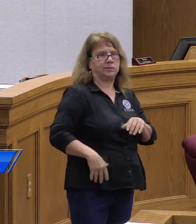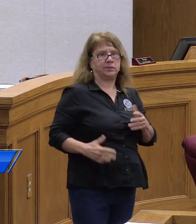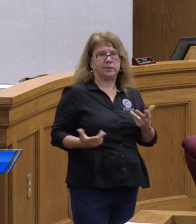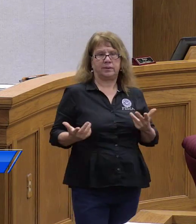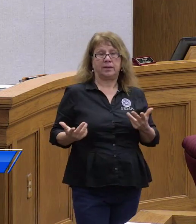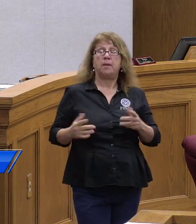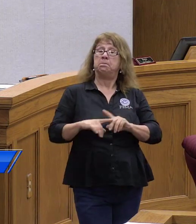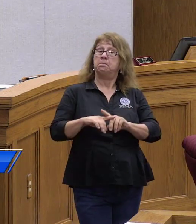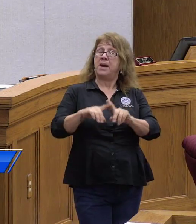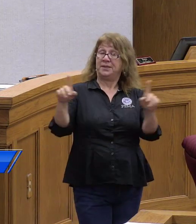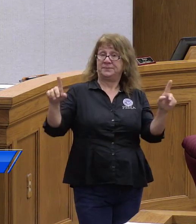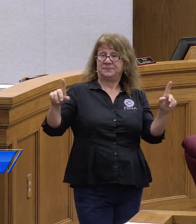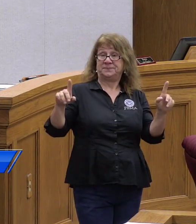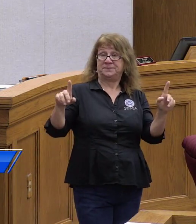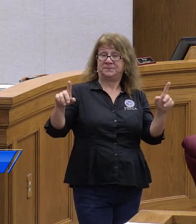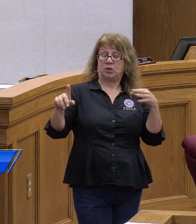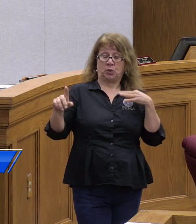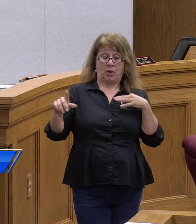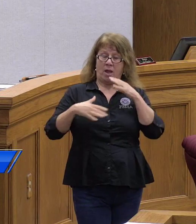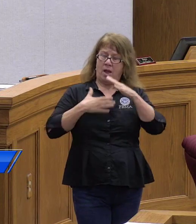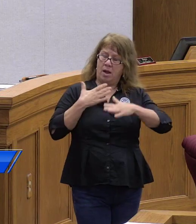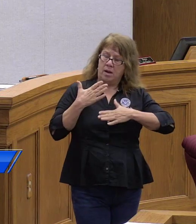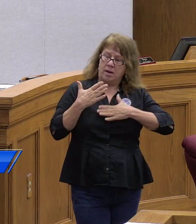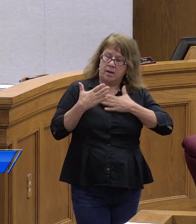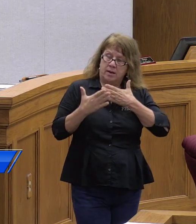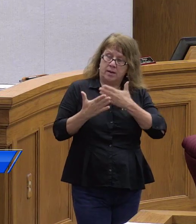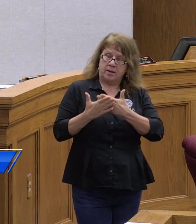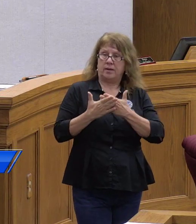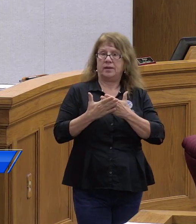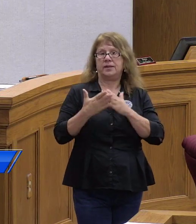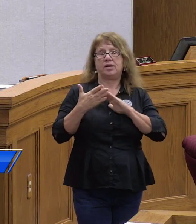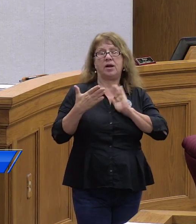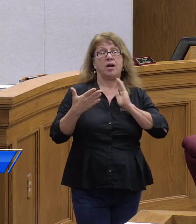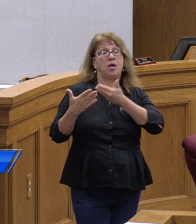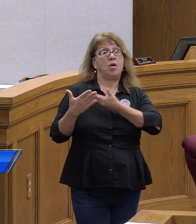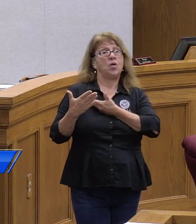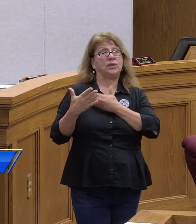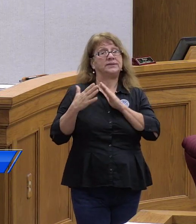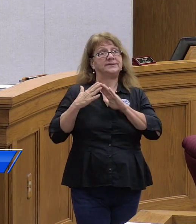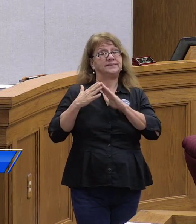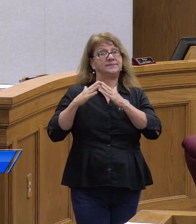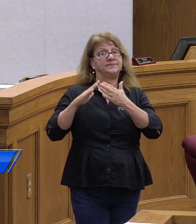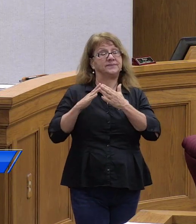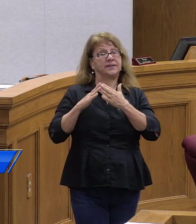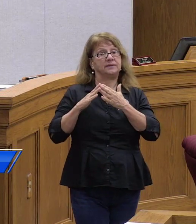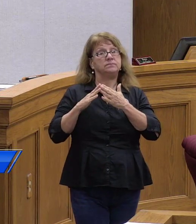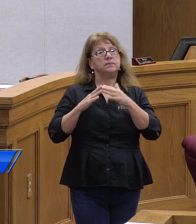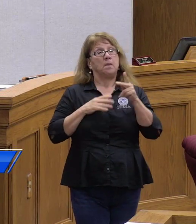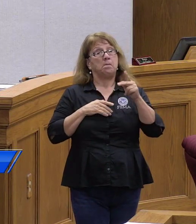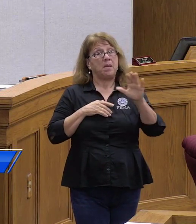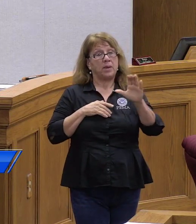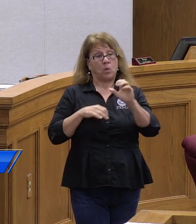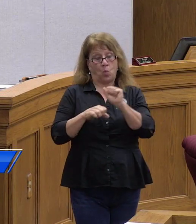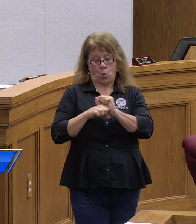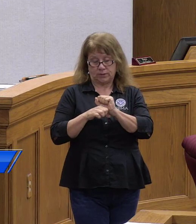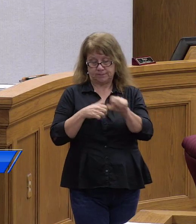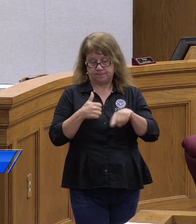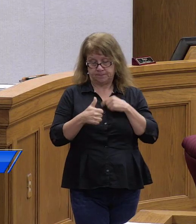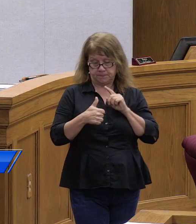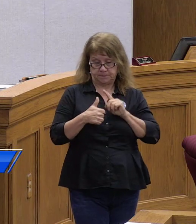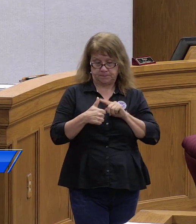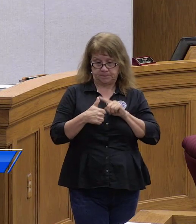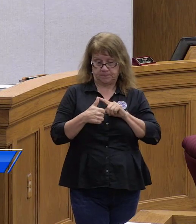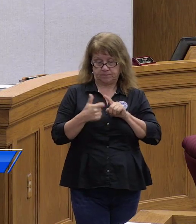I have got to give credit. All of the credit goes to our city employees, specifically our Public Works Department,